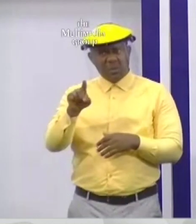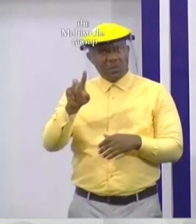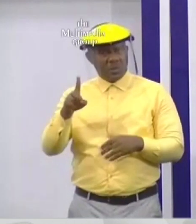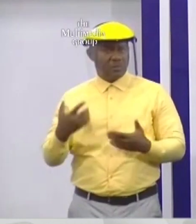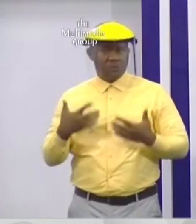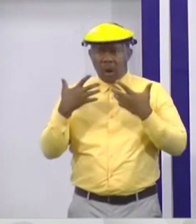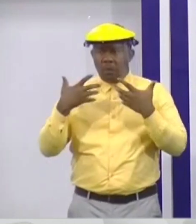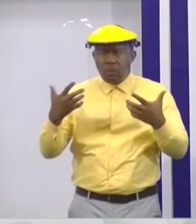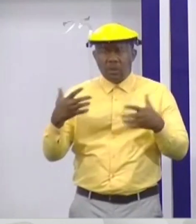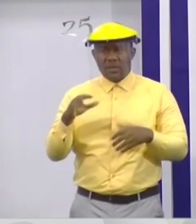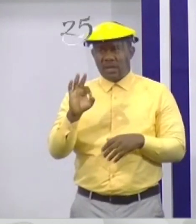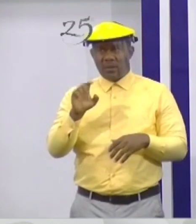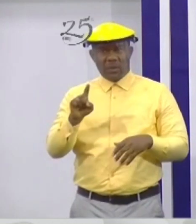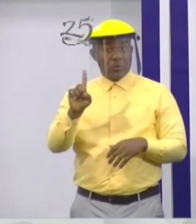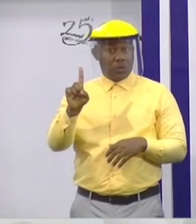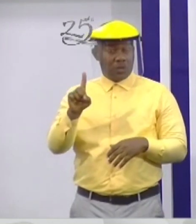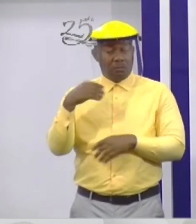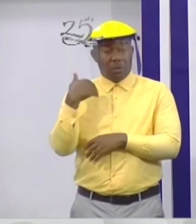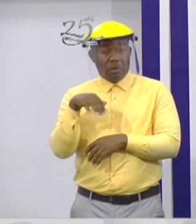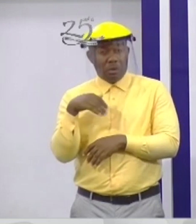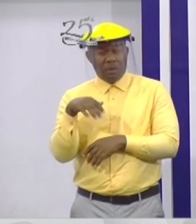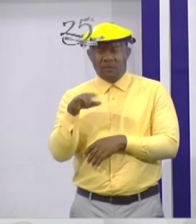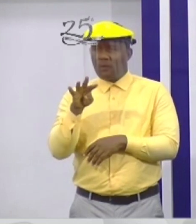obesity, 9.1%, stroke,